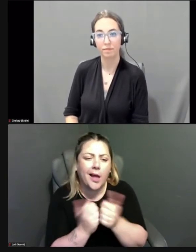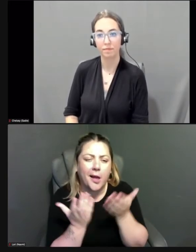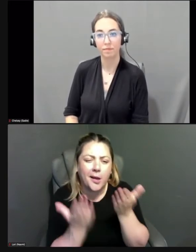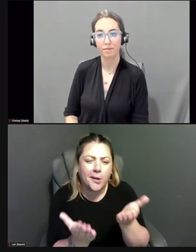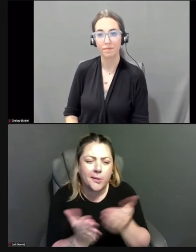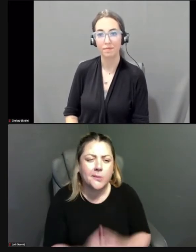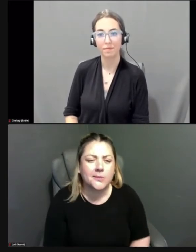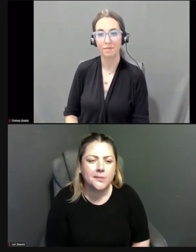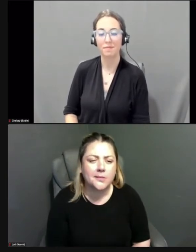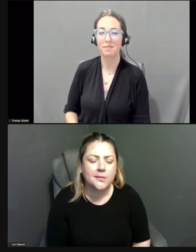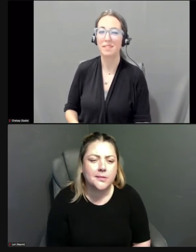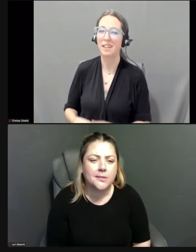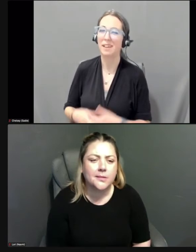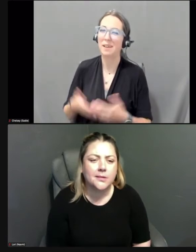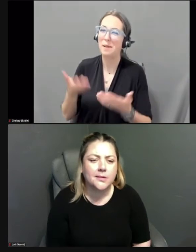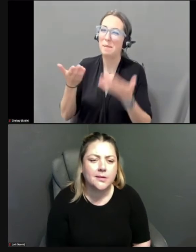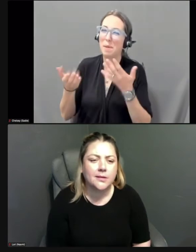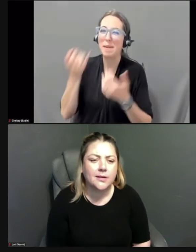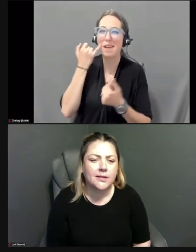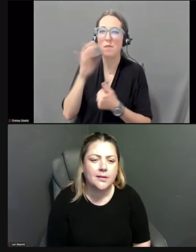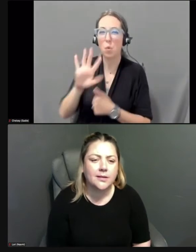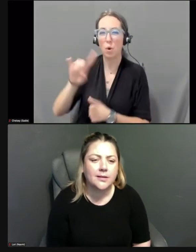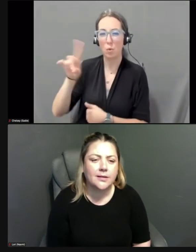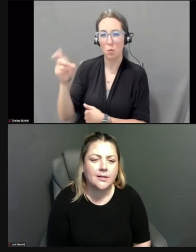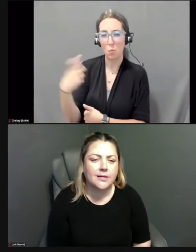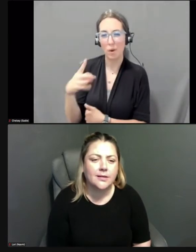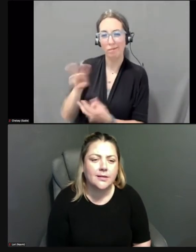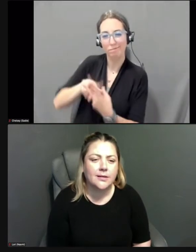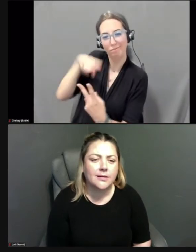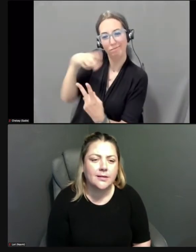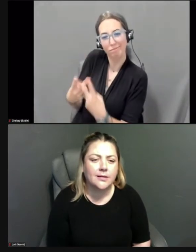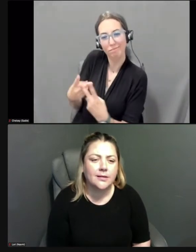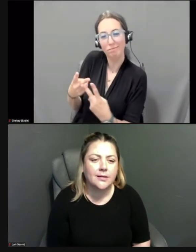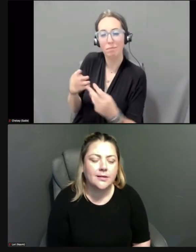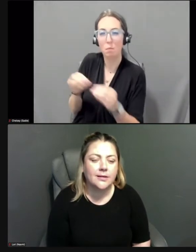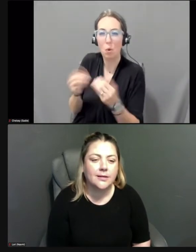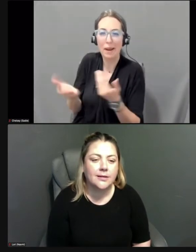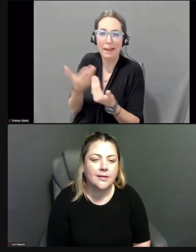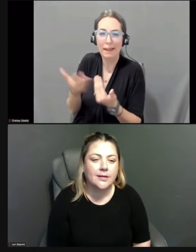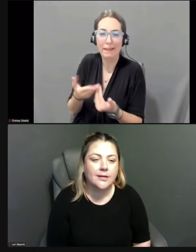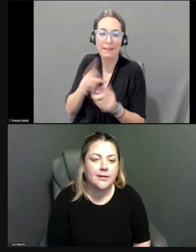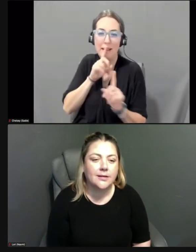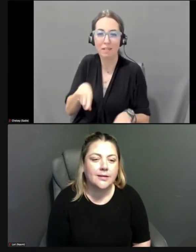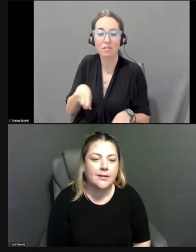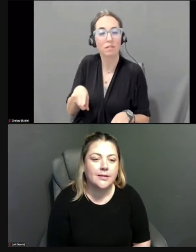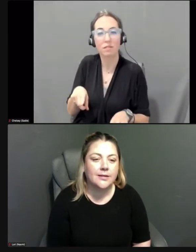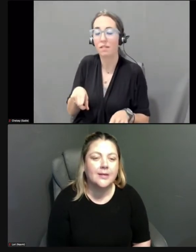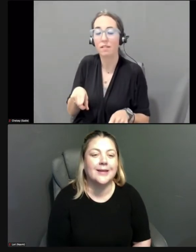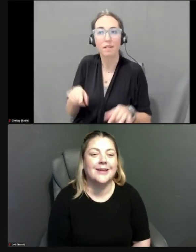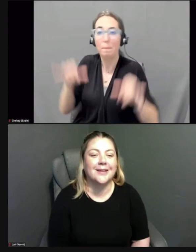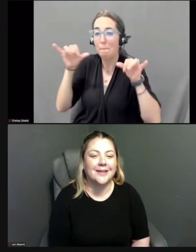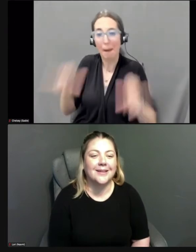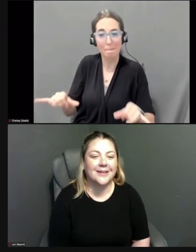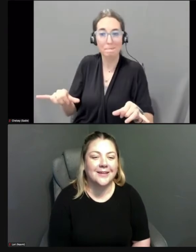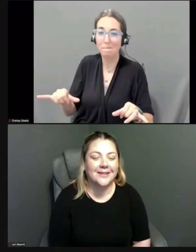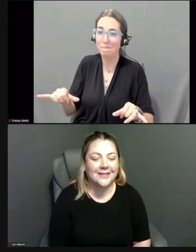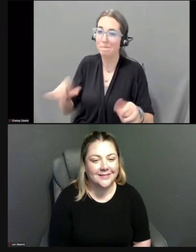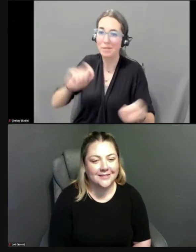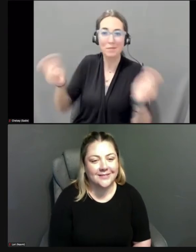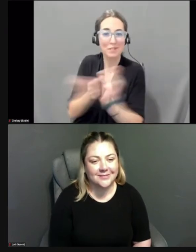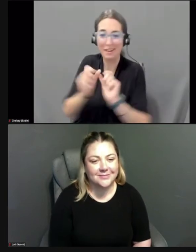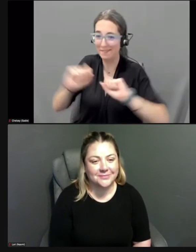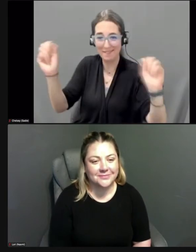the opposite question is. It hasn't changed for you. One thing I am